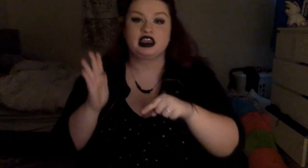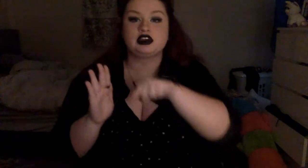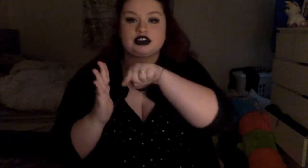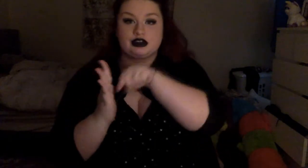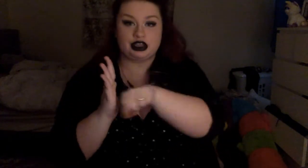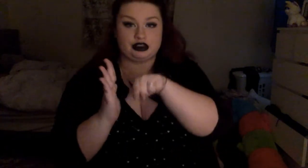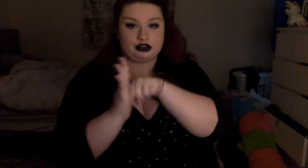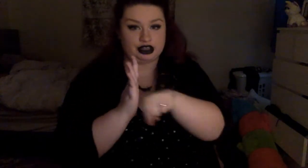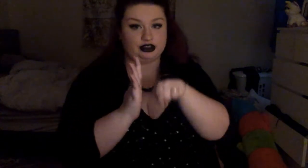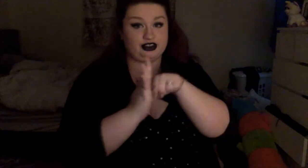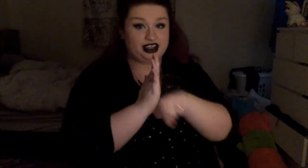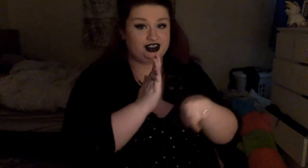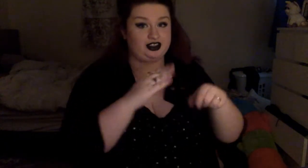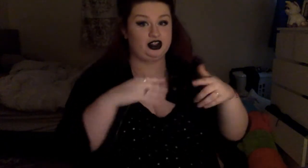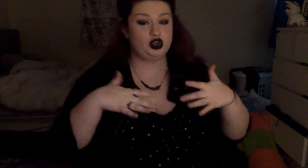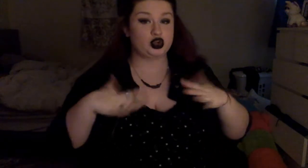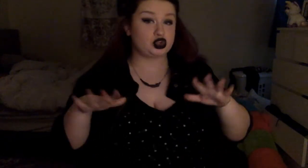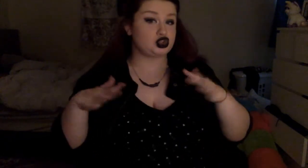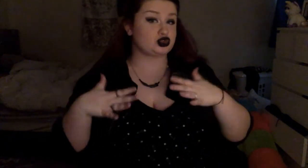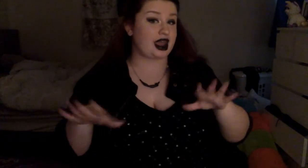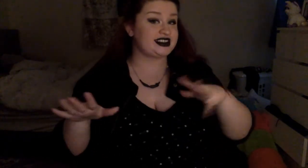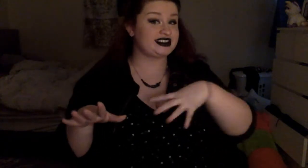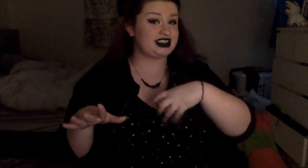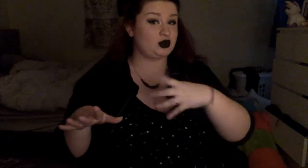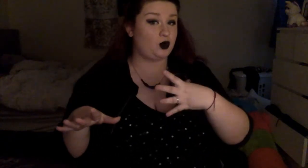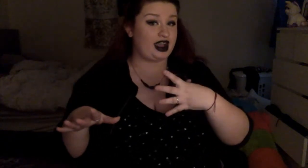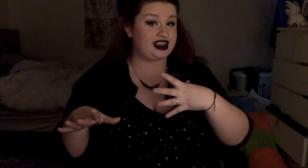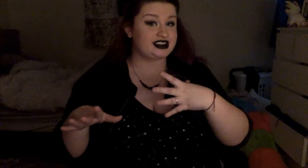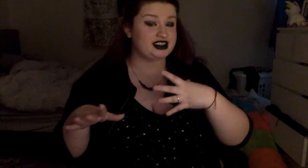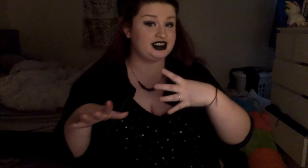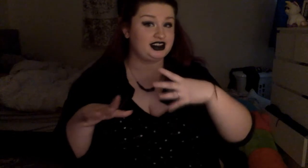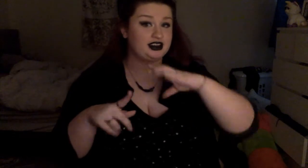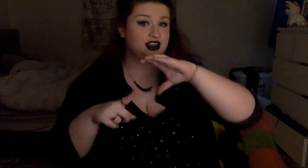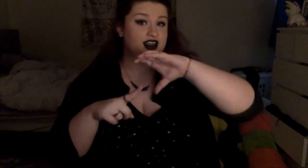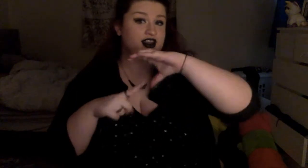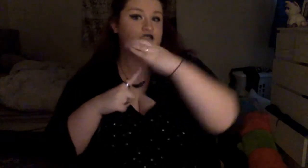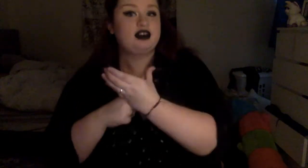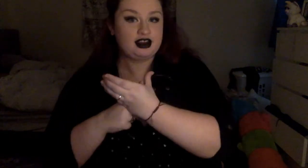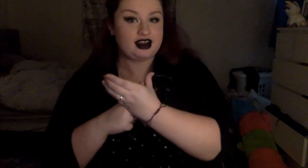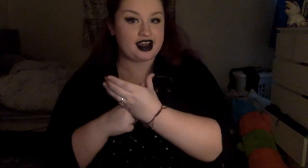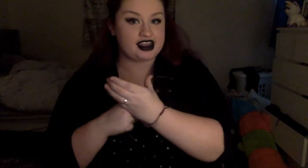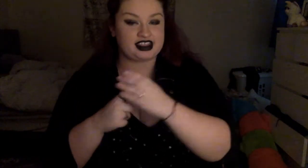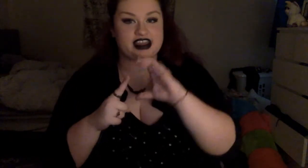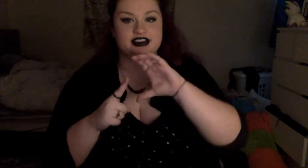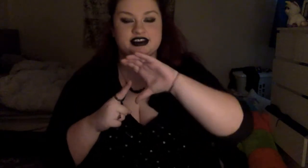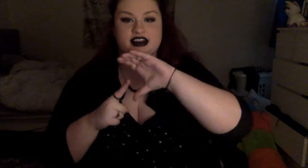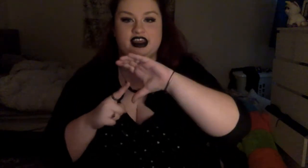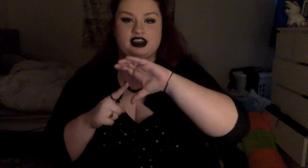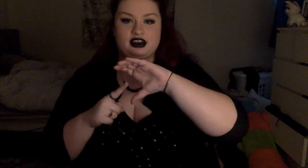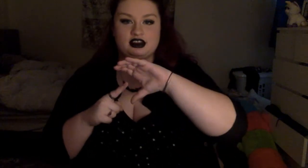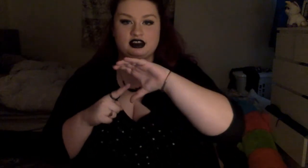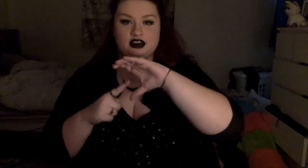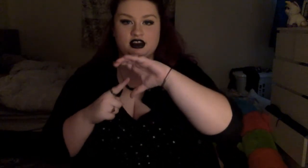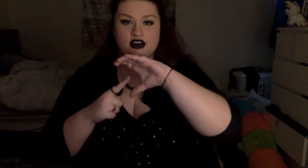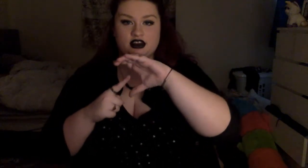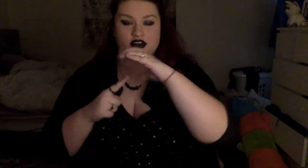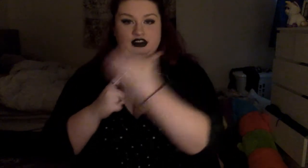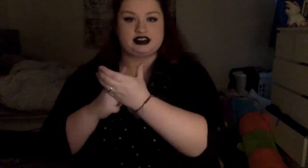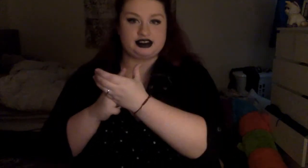So kill, dressed in white. And then that's like, this